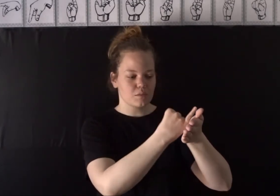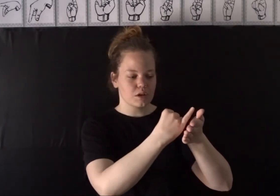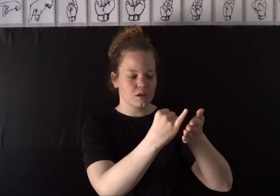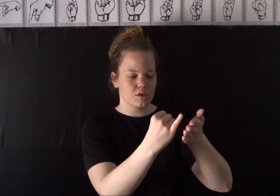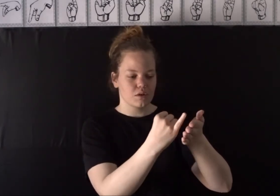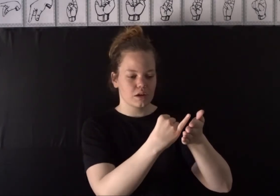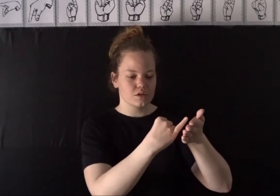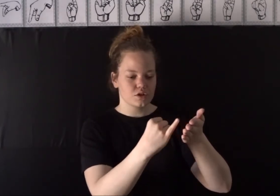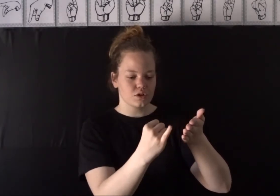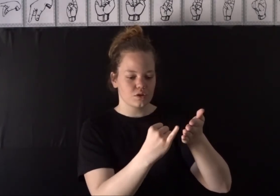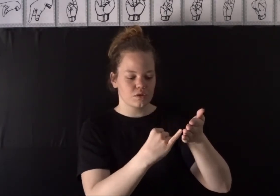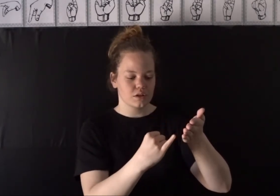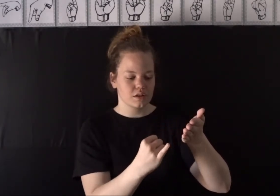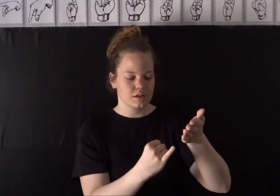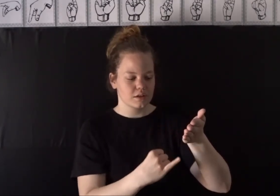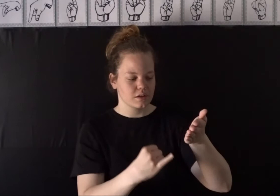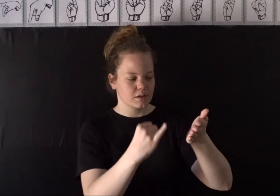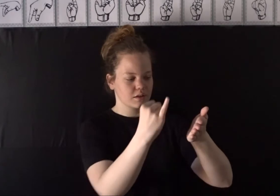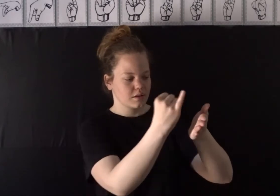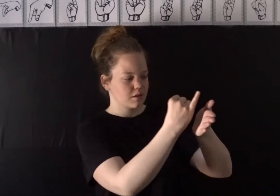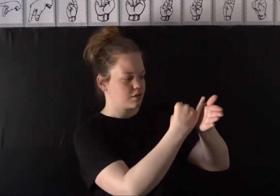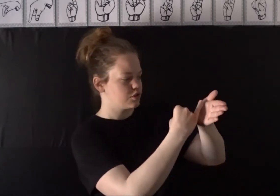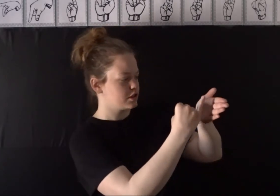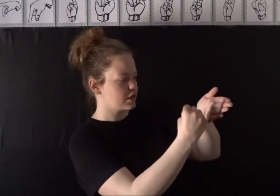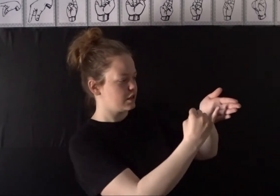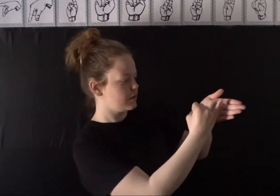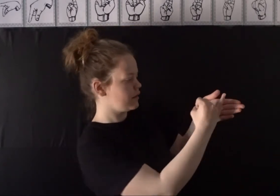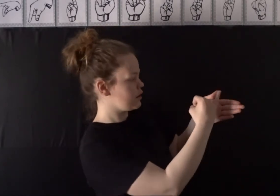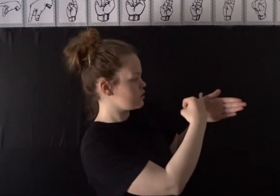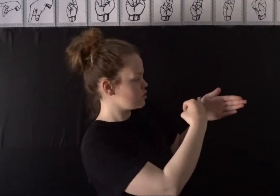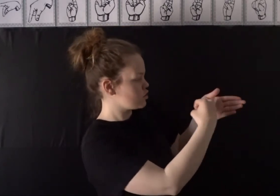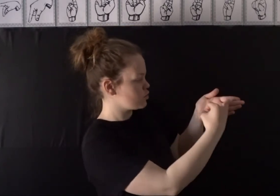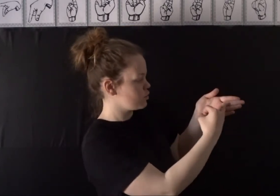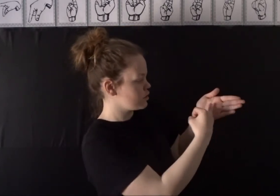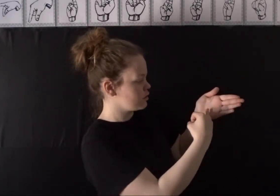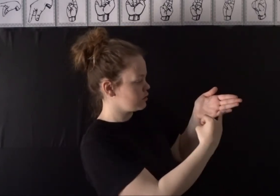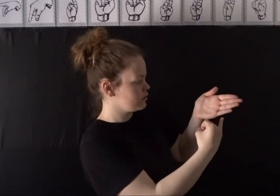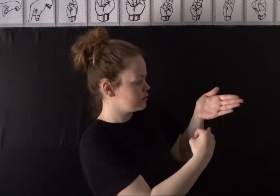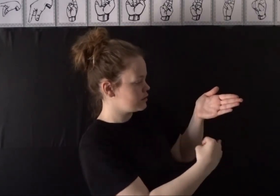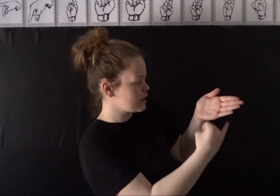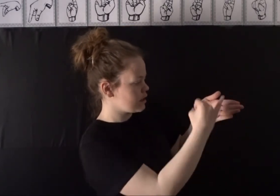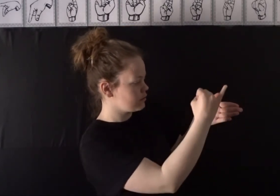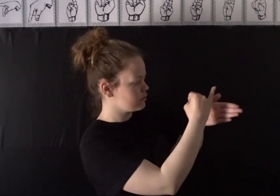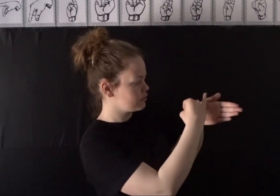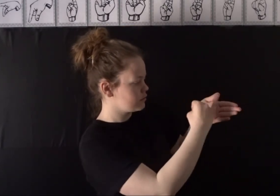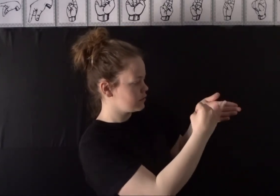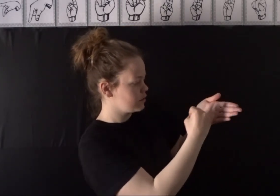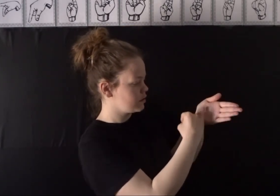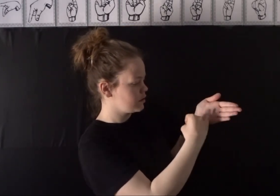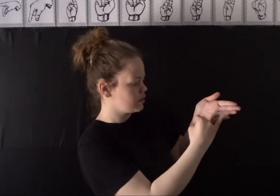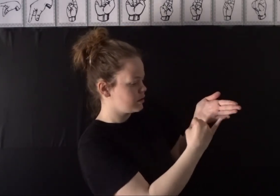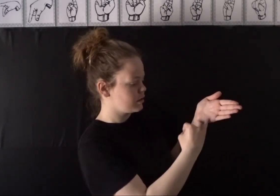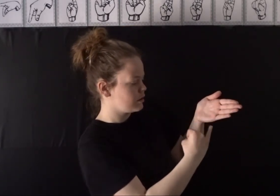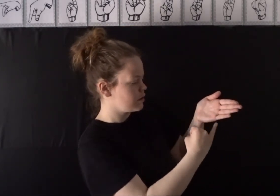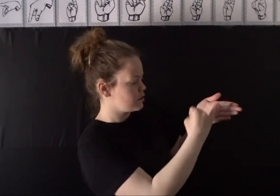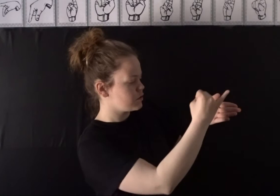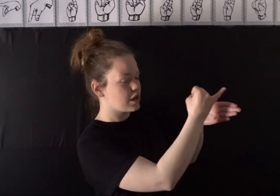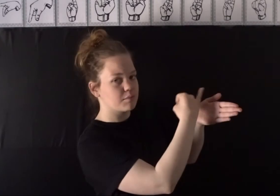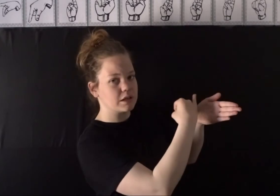are going to just kind of like swirl down. So that